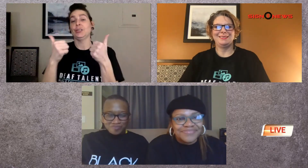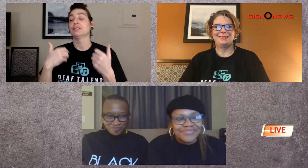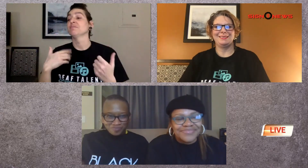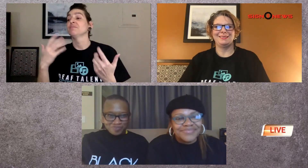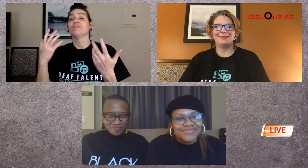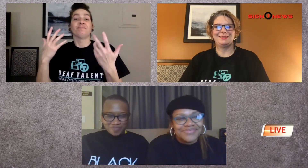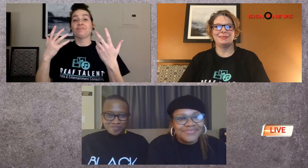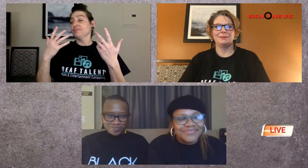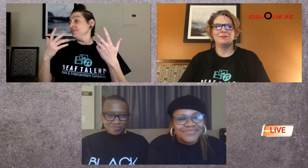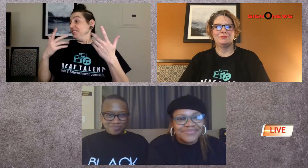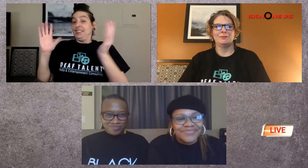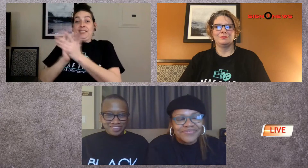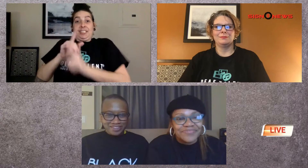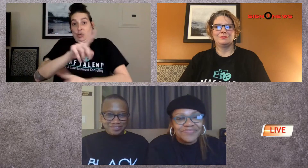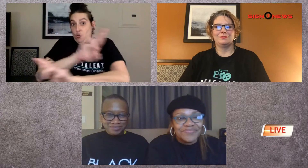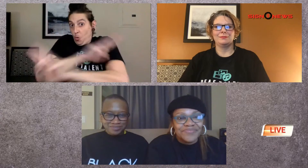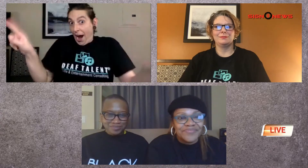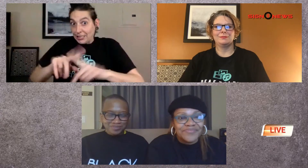very transparent.